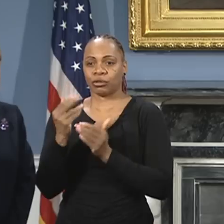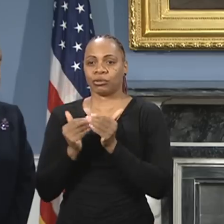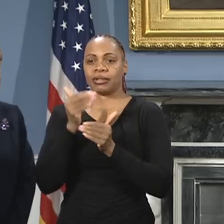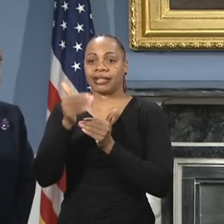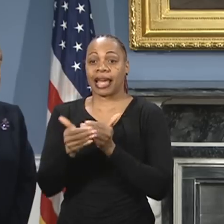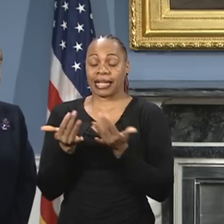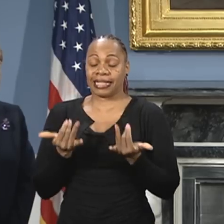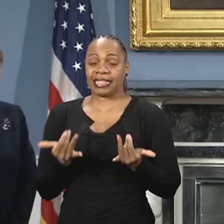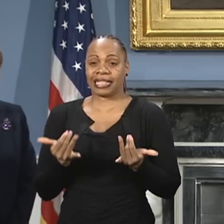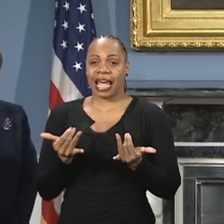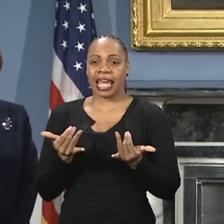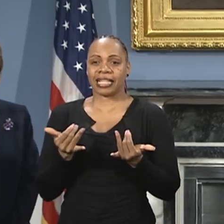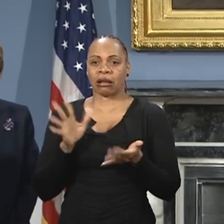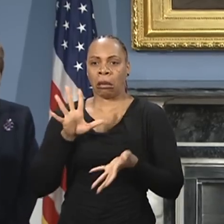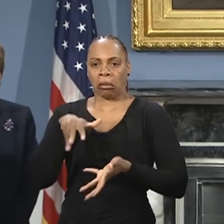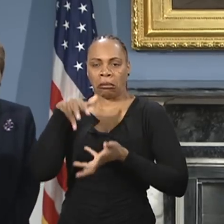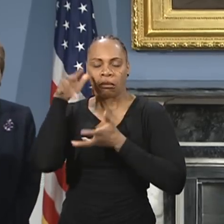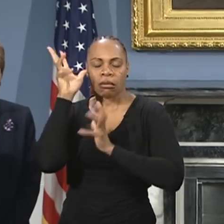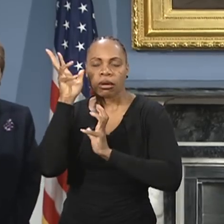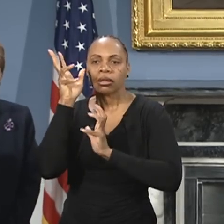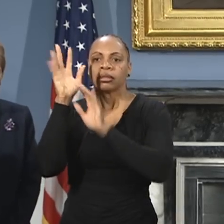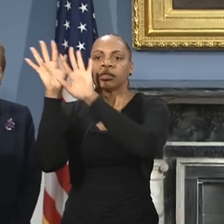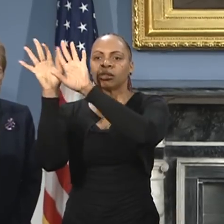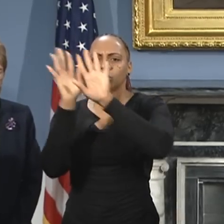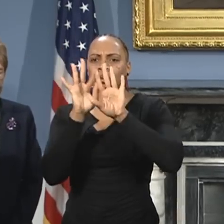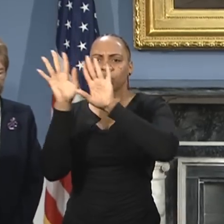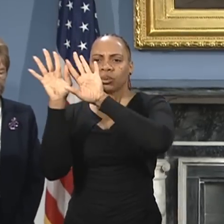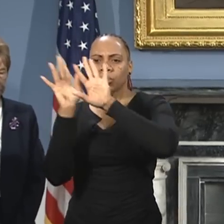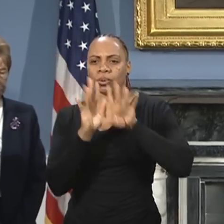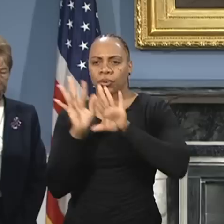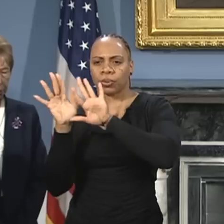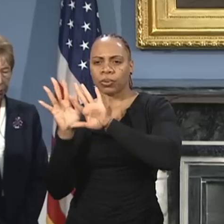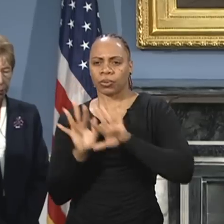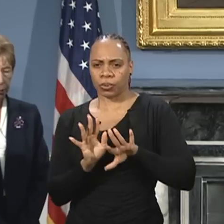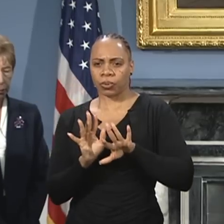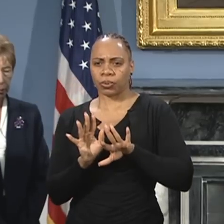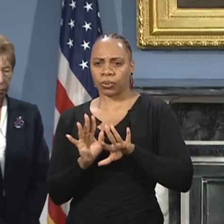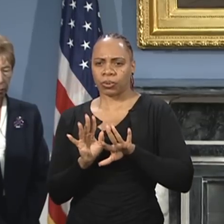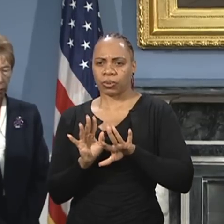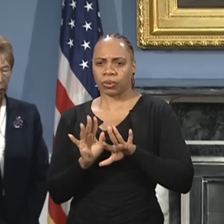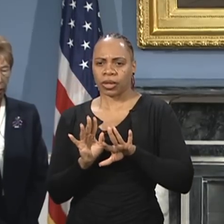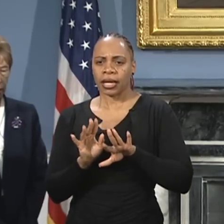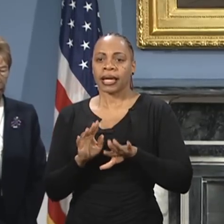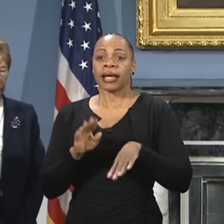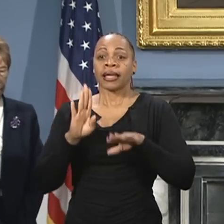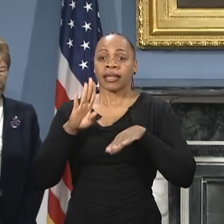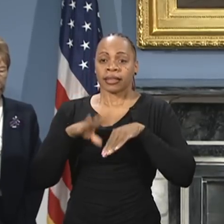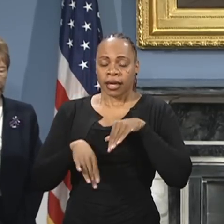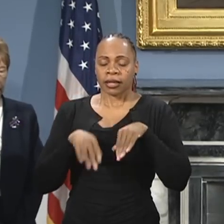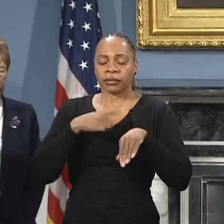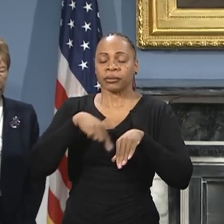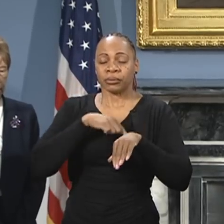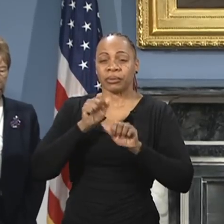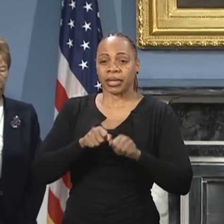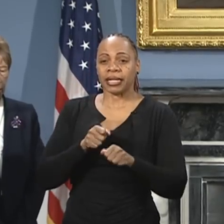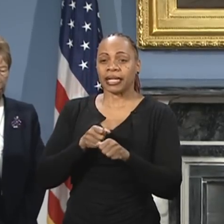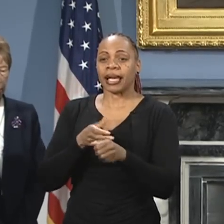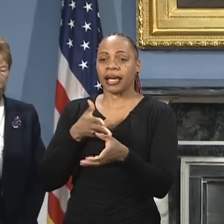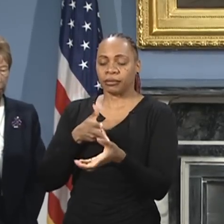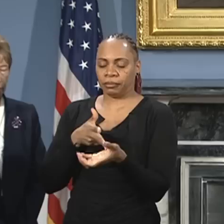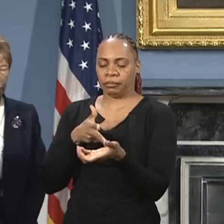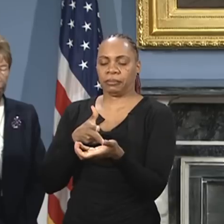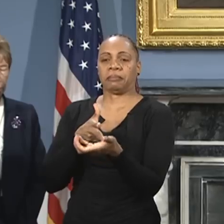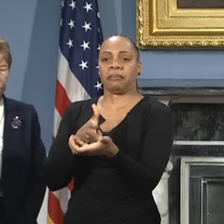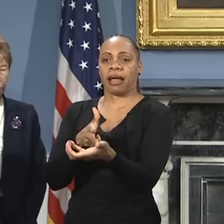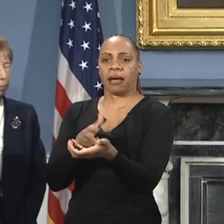messy today. Snow is coming down faster than we can plow it. We have a very aggressive plowing operation going on, but the snow is coming down